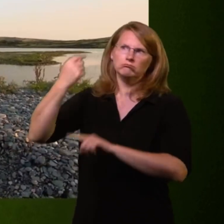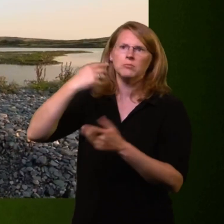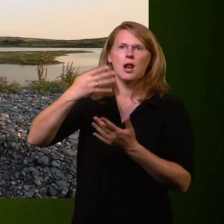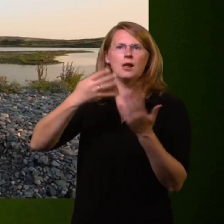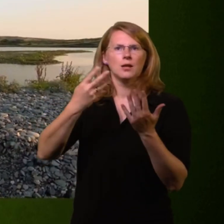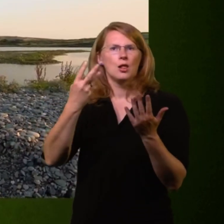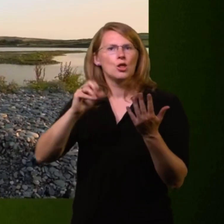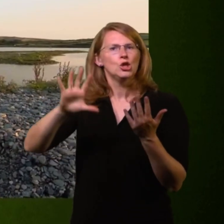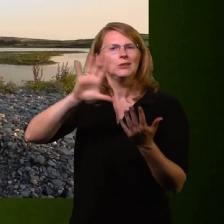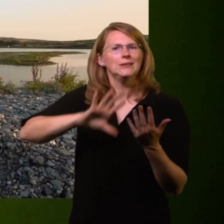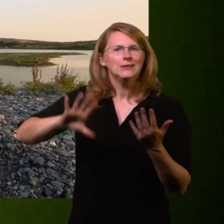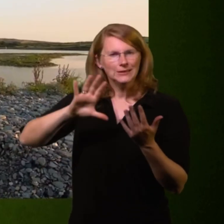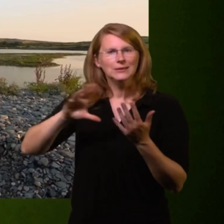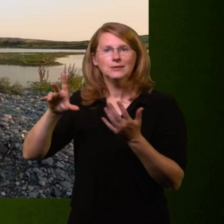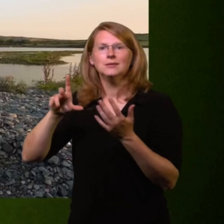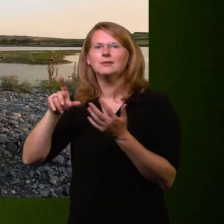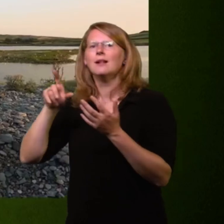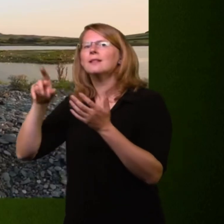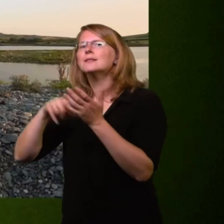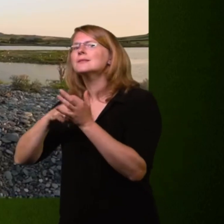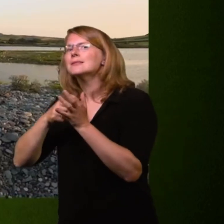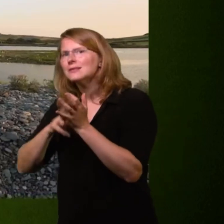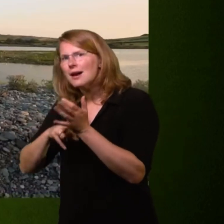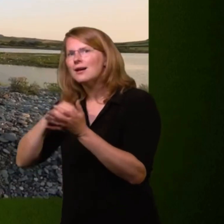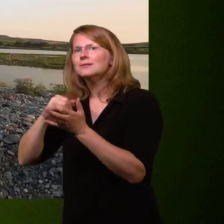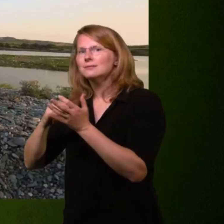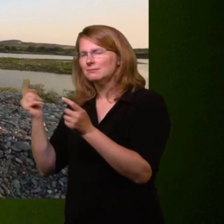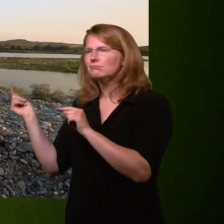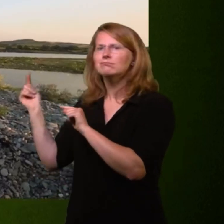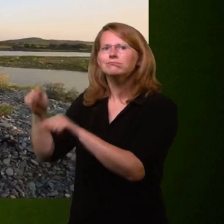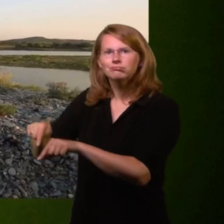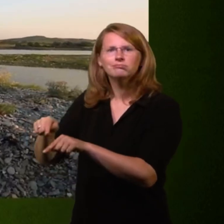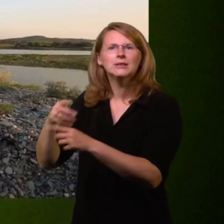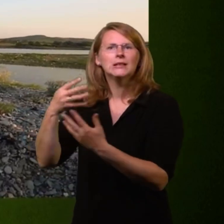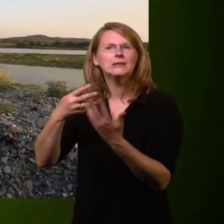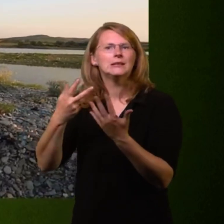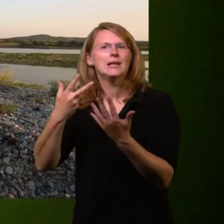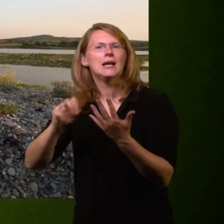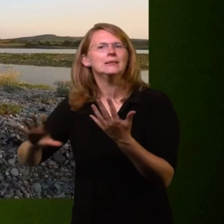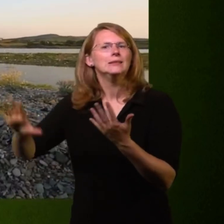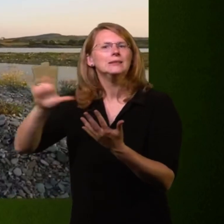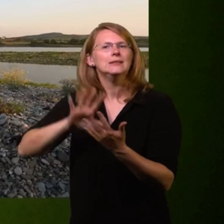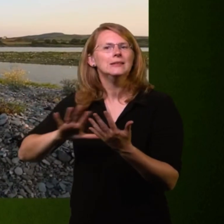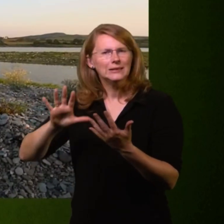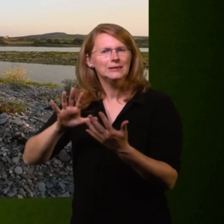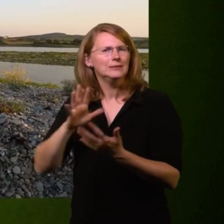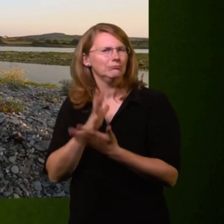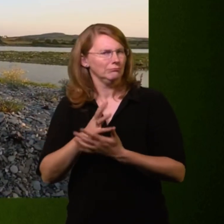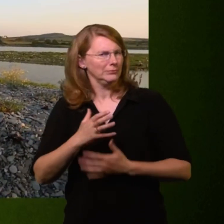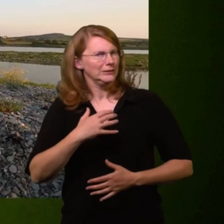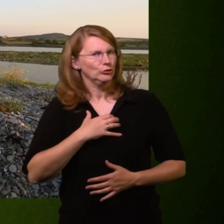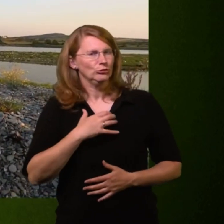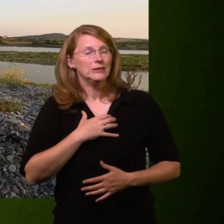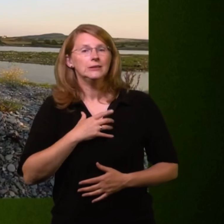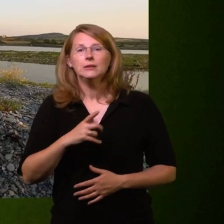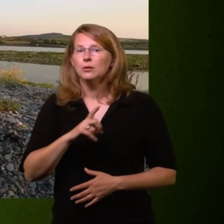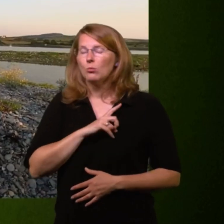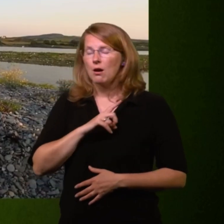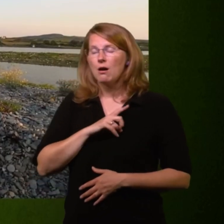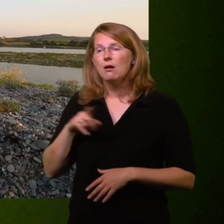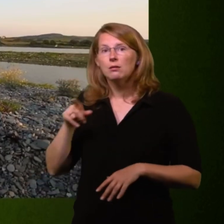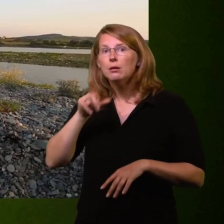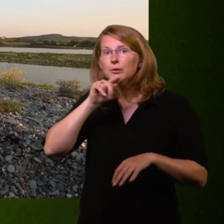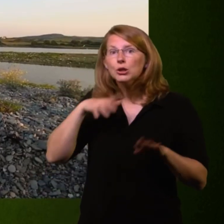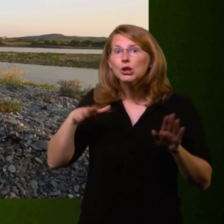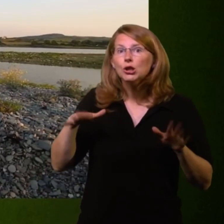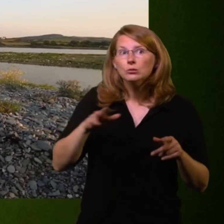the 1980s. Now, what is interesting is the birds will start to arrive here mid-April to late April.